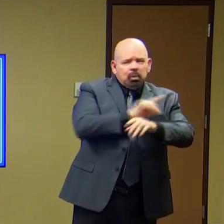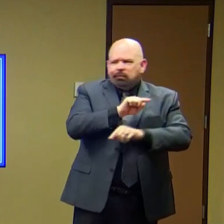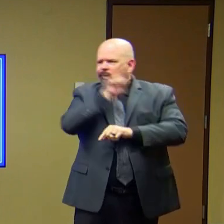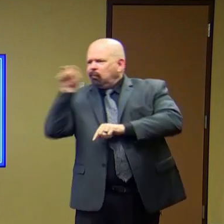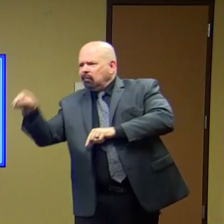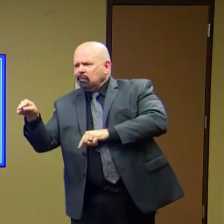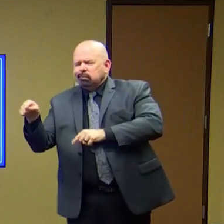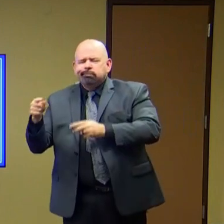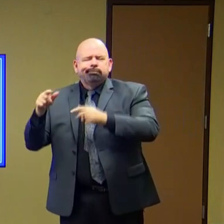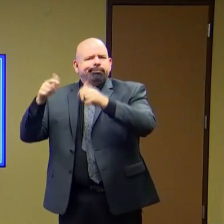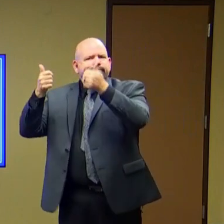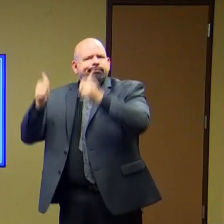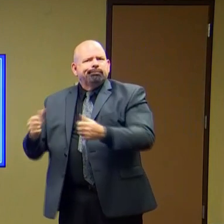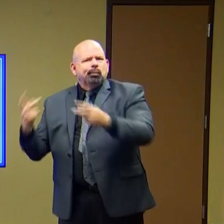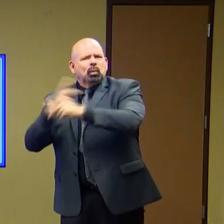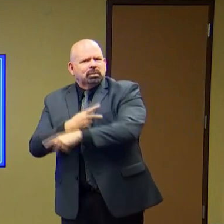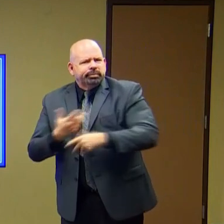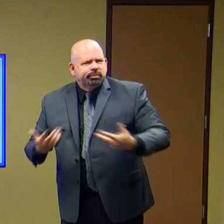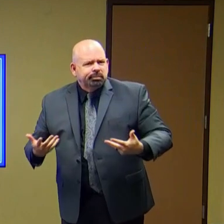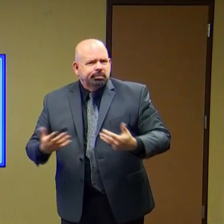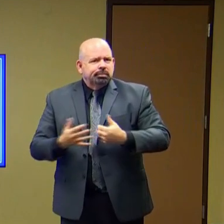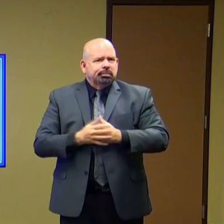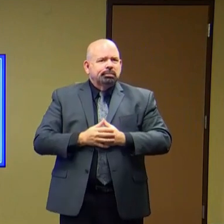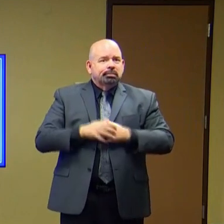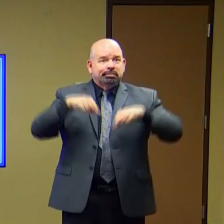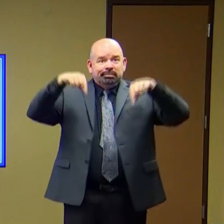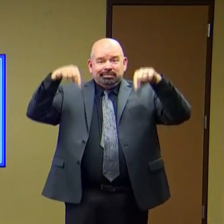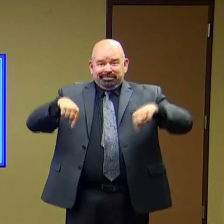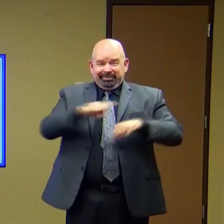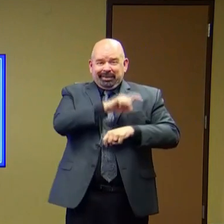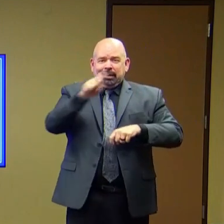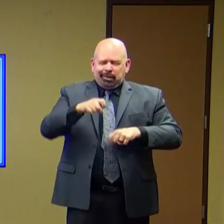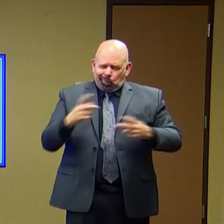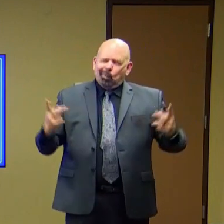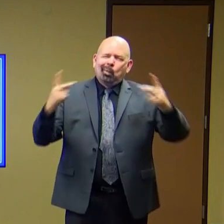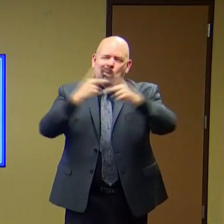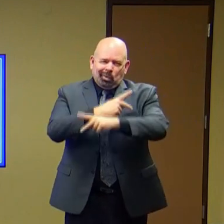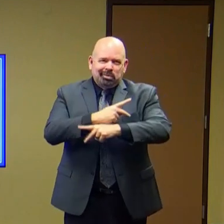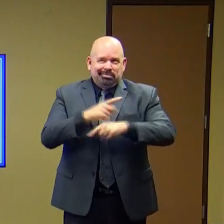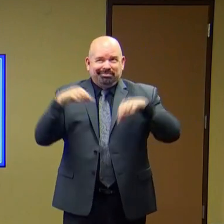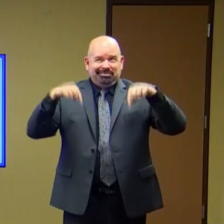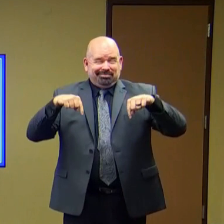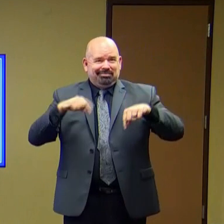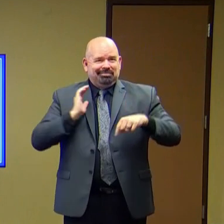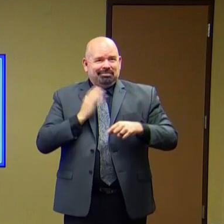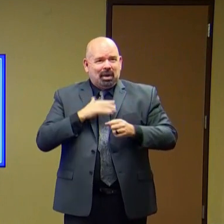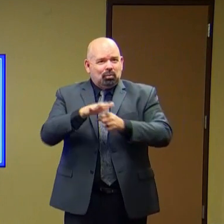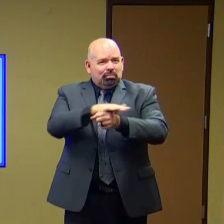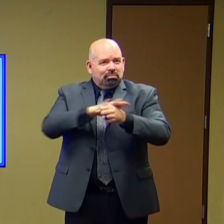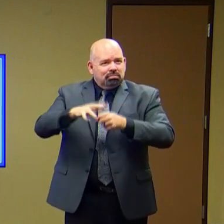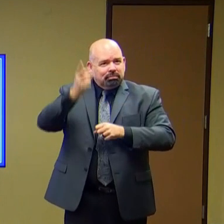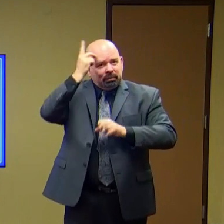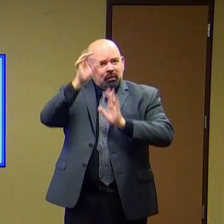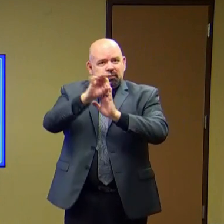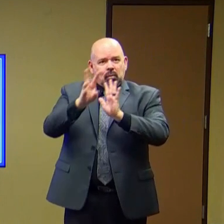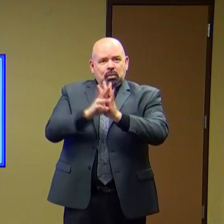going up and they're going in the wrong direction. So we need to practice those 3 W's. Wear a